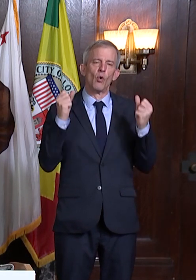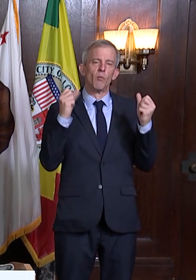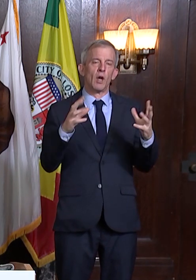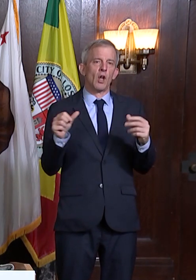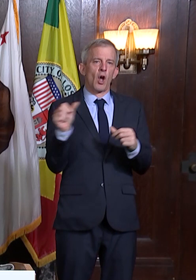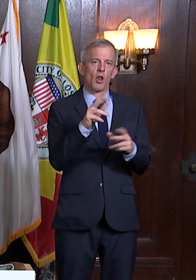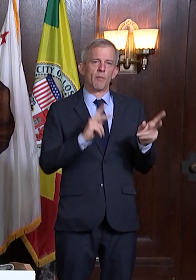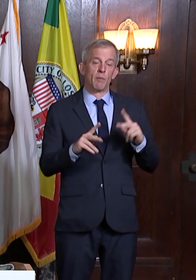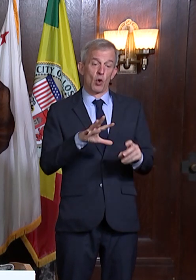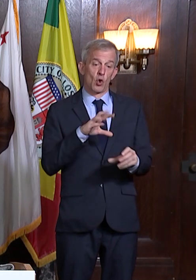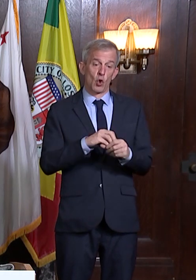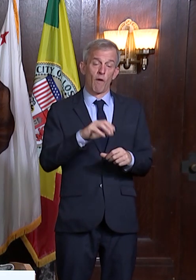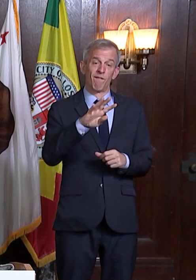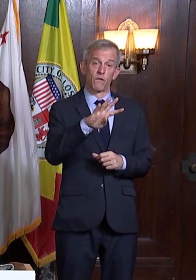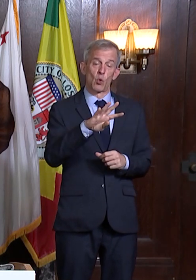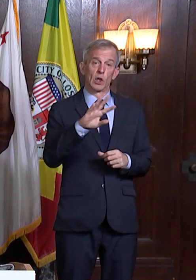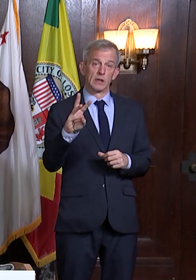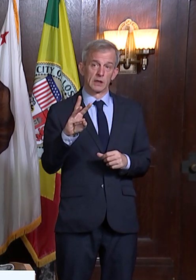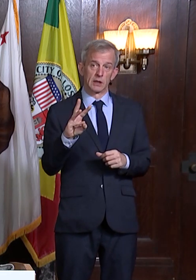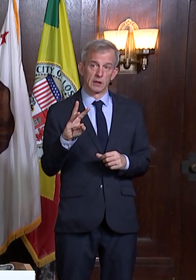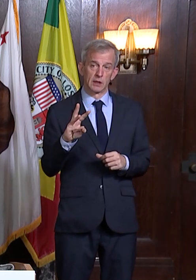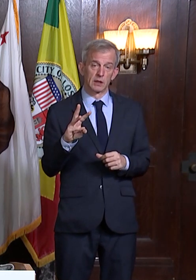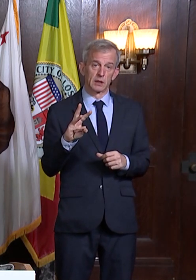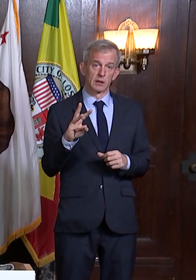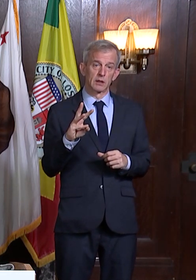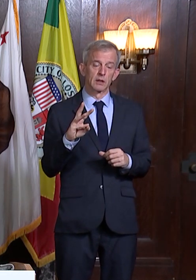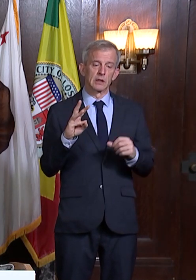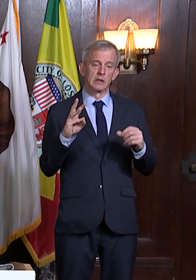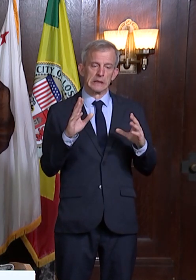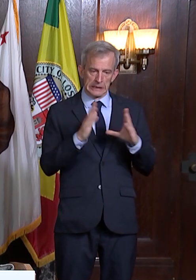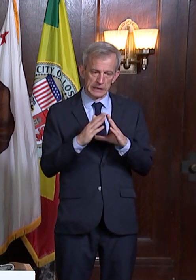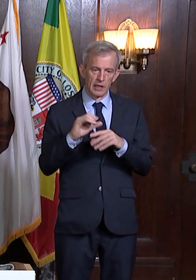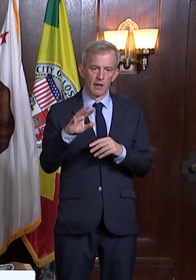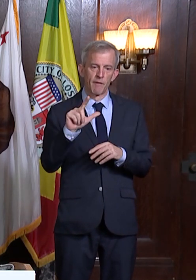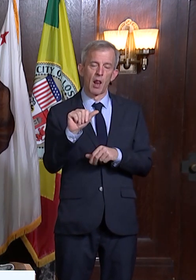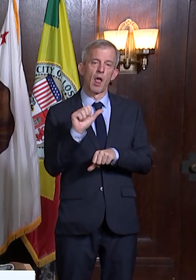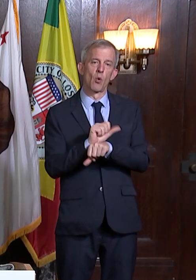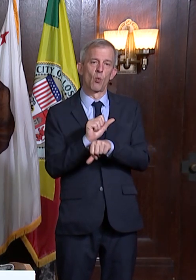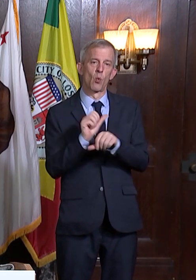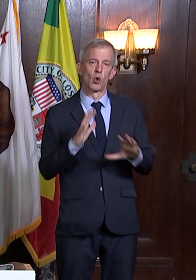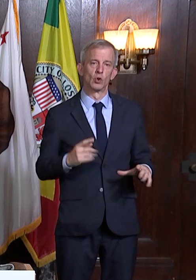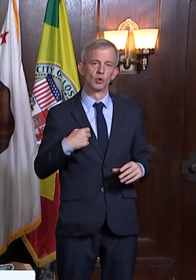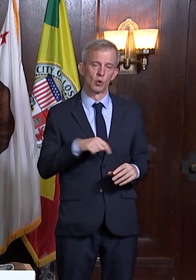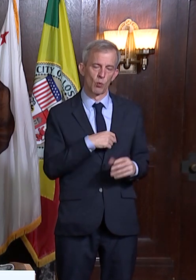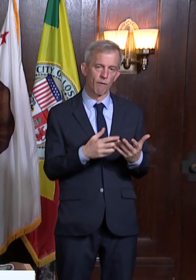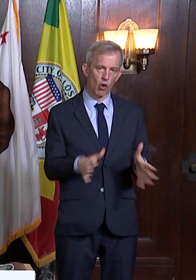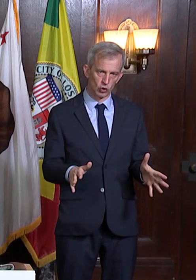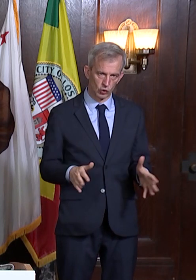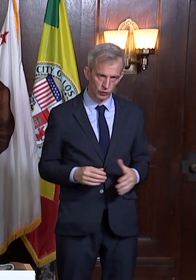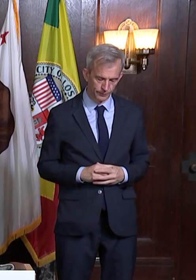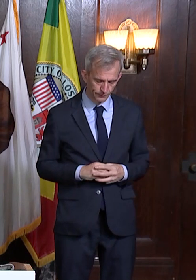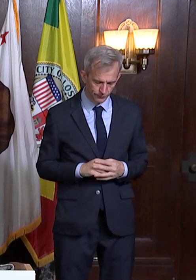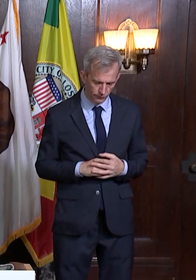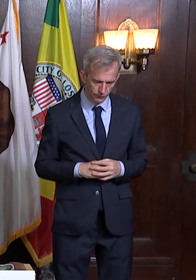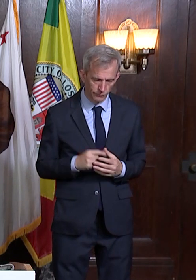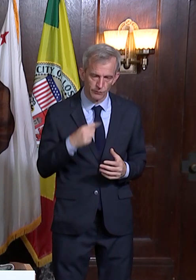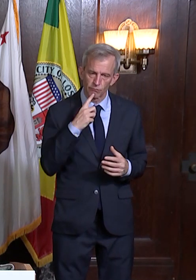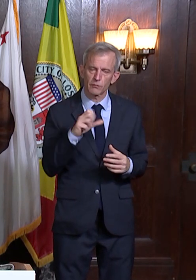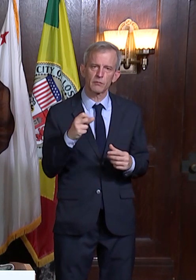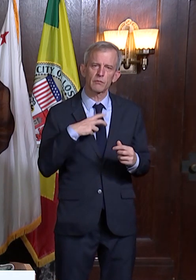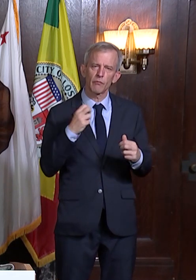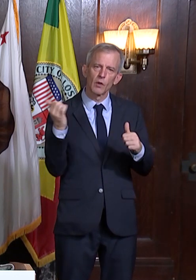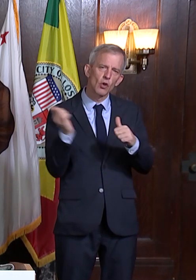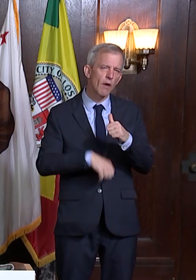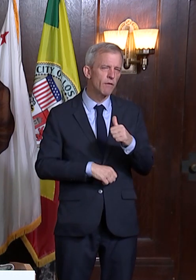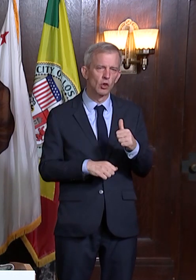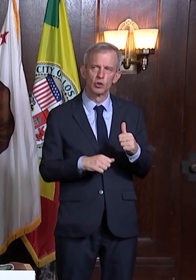including 46 beloved City of LA workers that we lost. This has been such a difficult chapter for